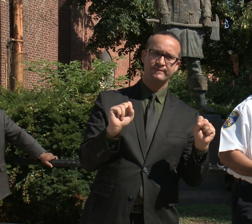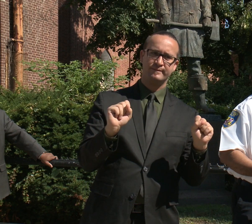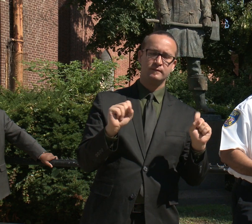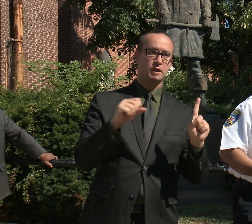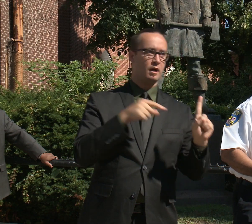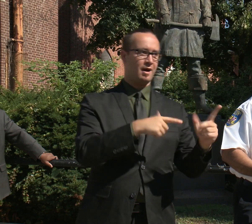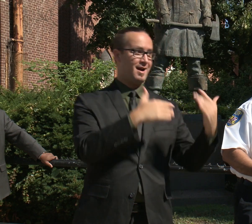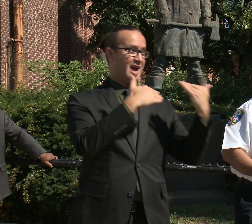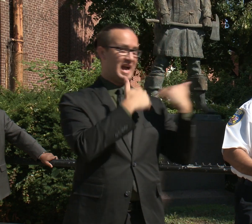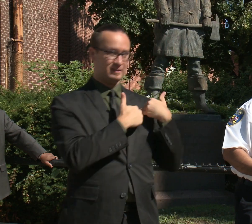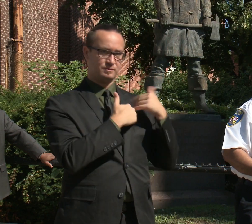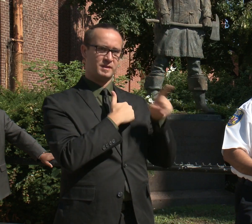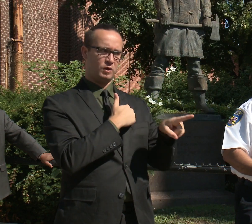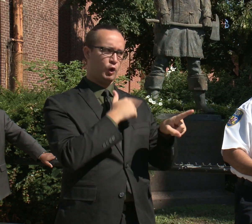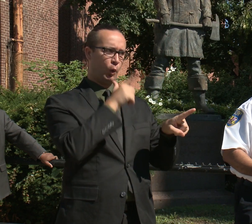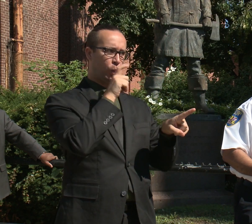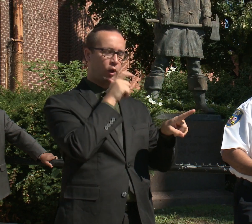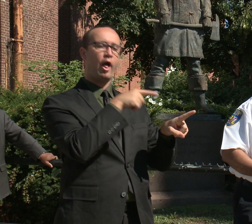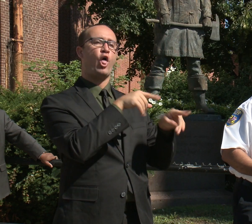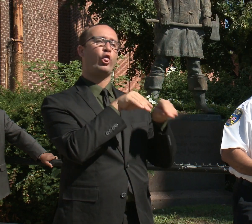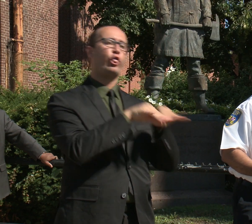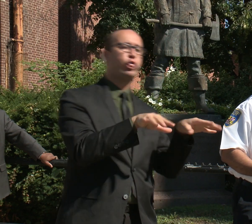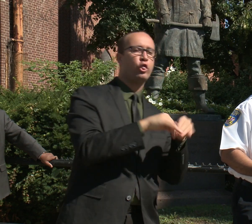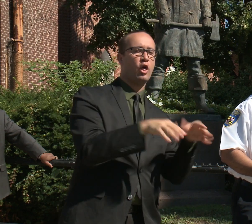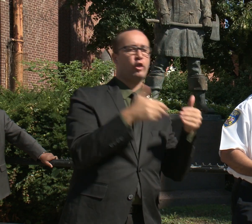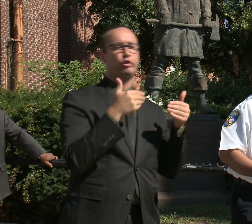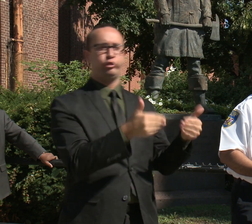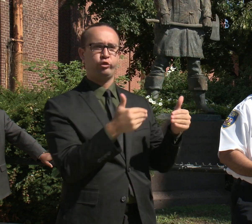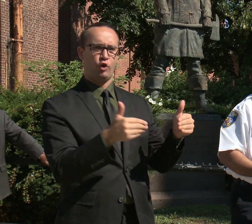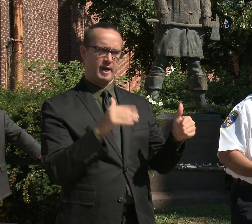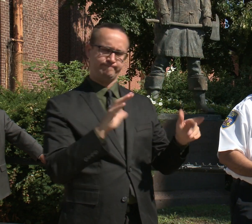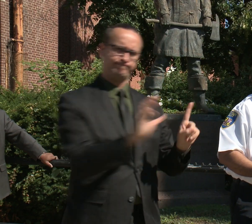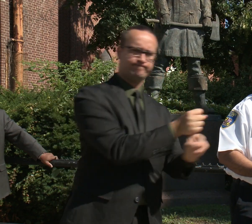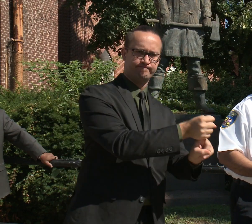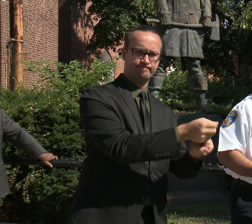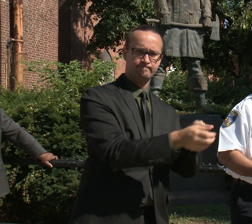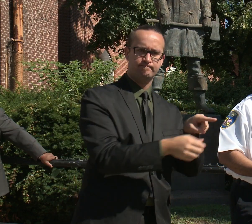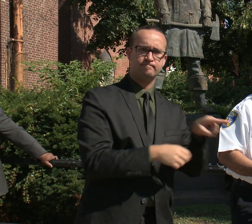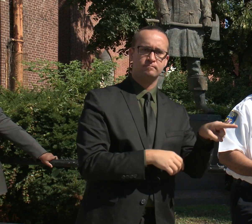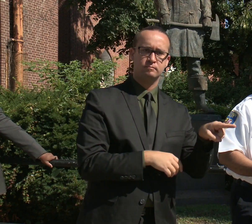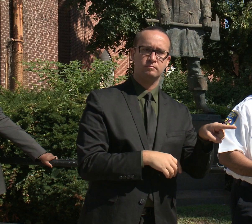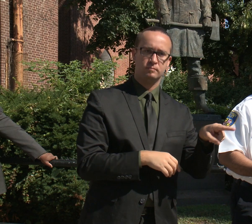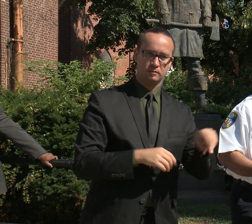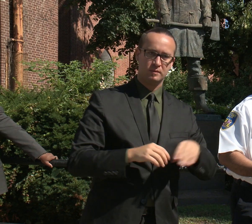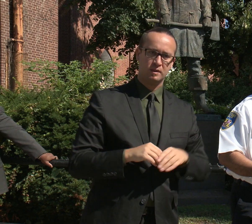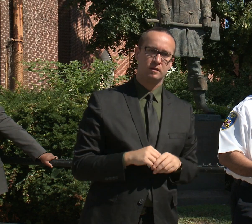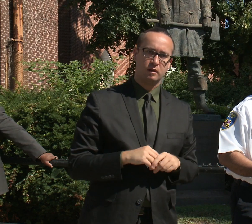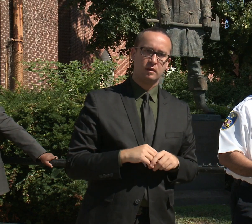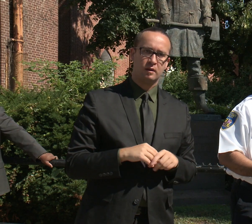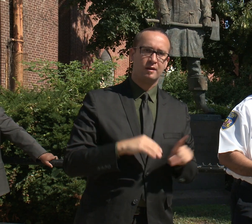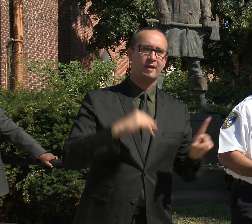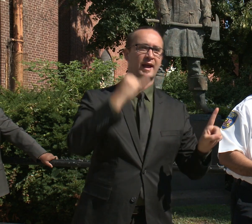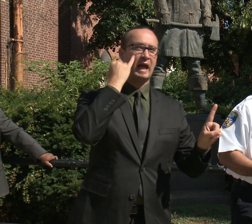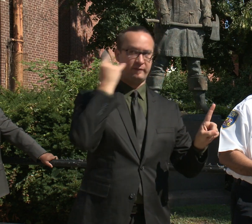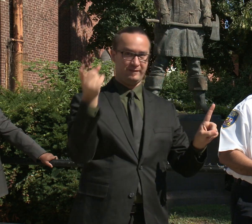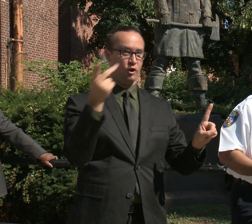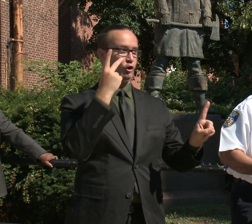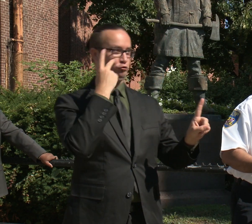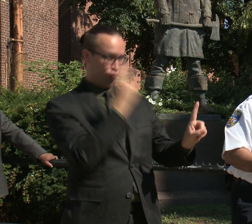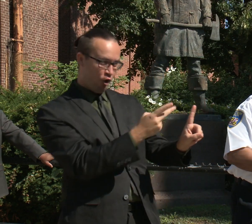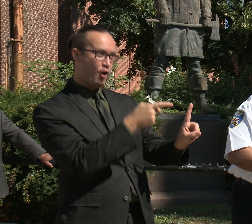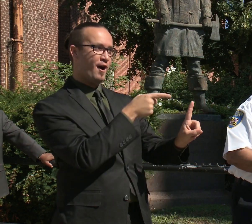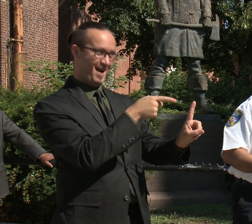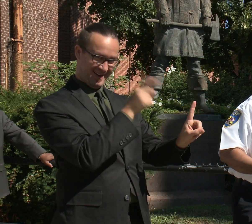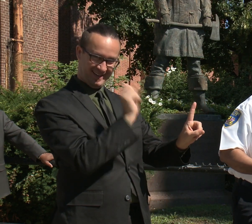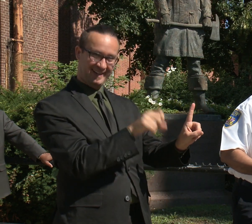neighborhoods. Members of the community are encouraged to report locations where fireworks are being stored, ignited, and